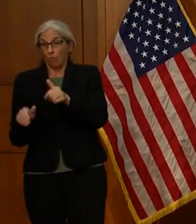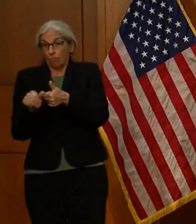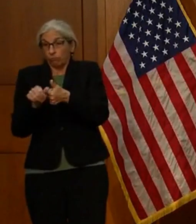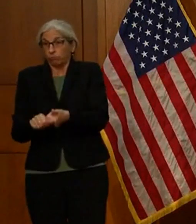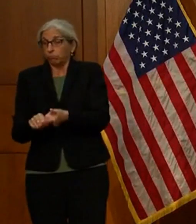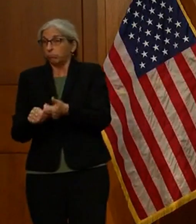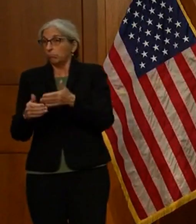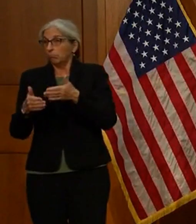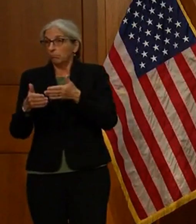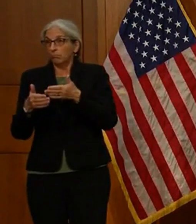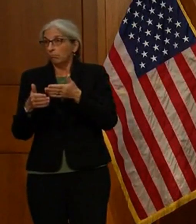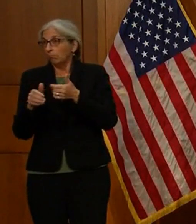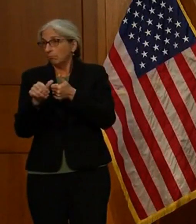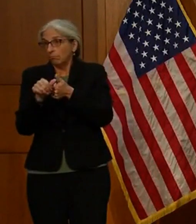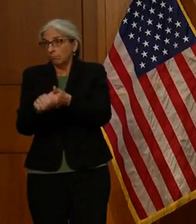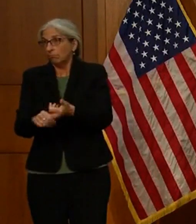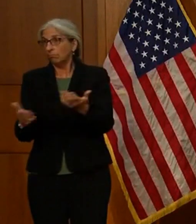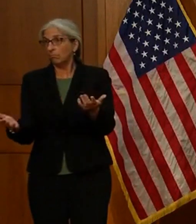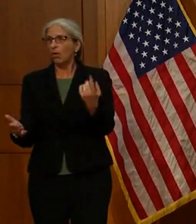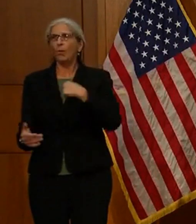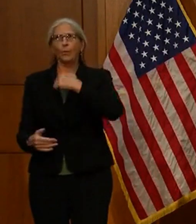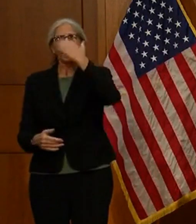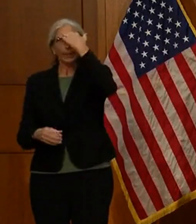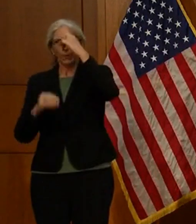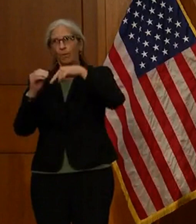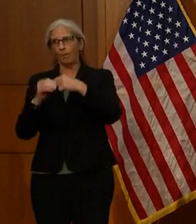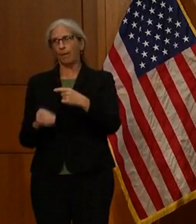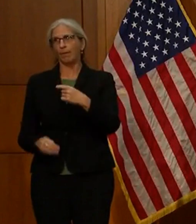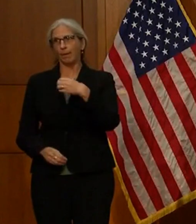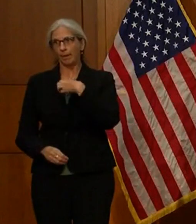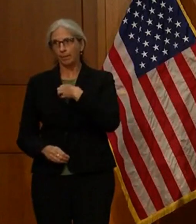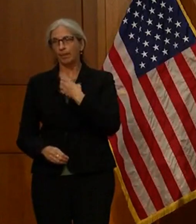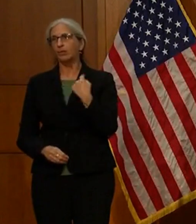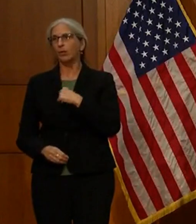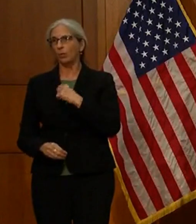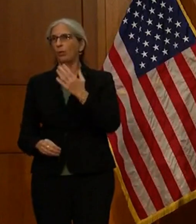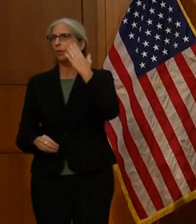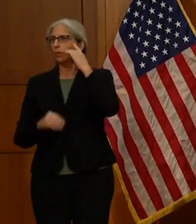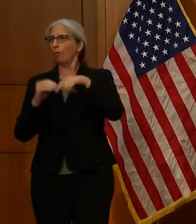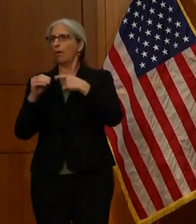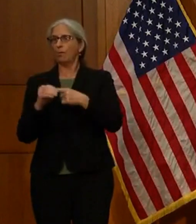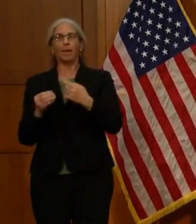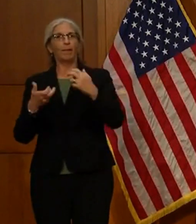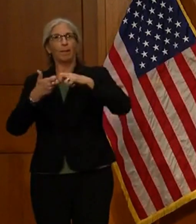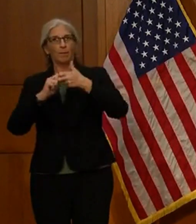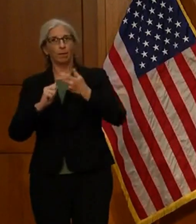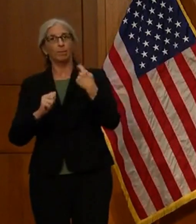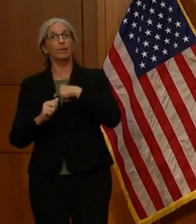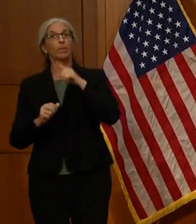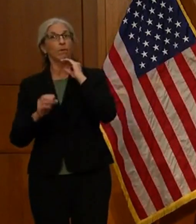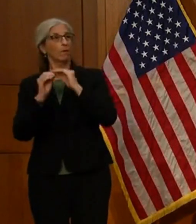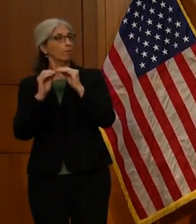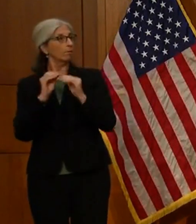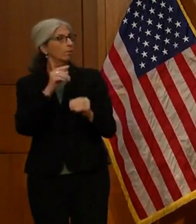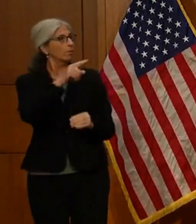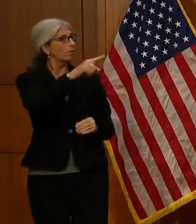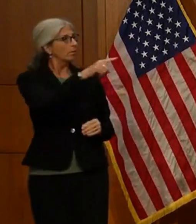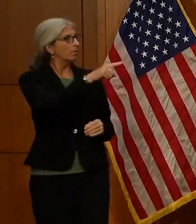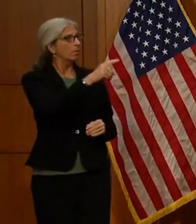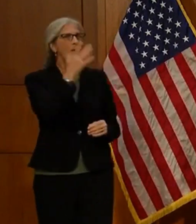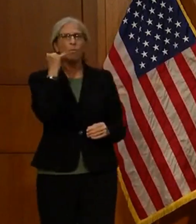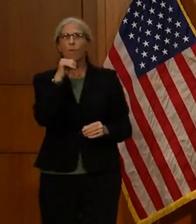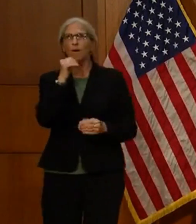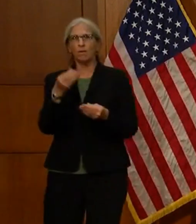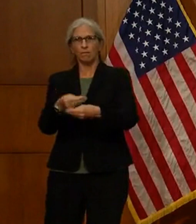And we're well aware of the complaints and the deficiencies, and we're correcting them. And why not release the report on